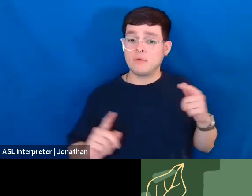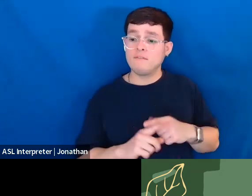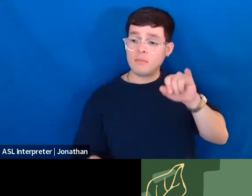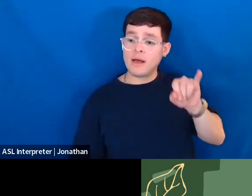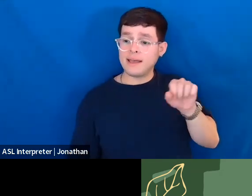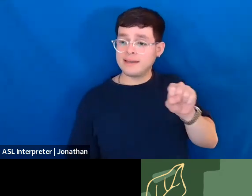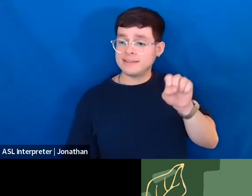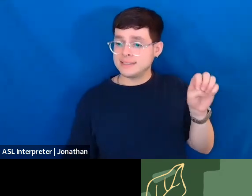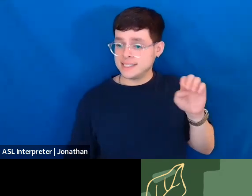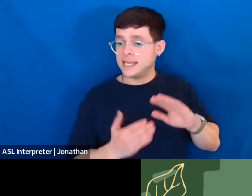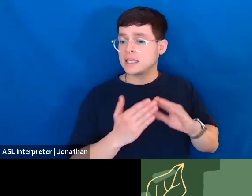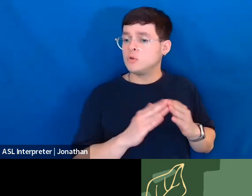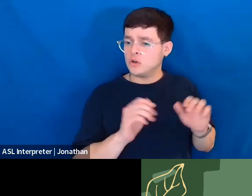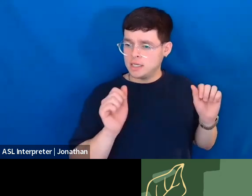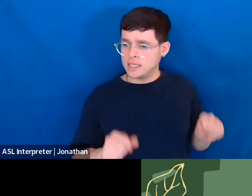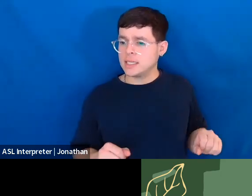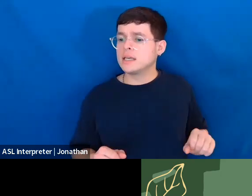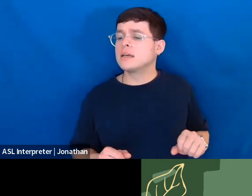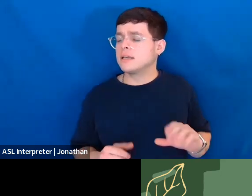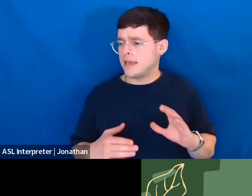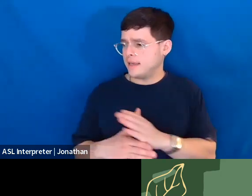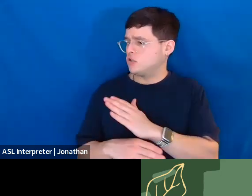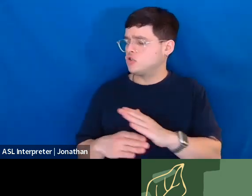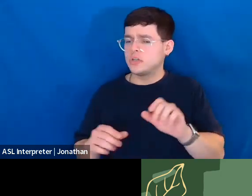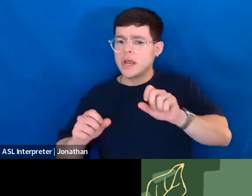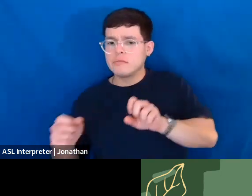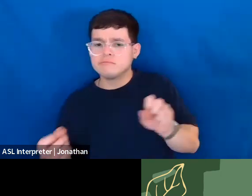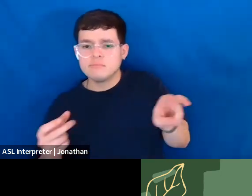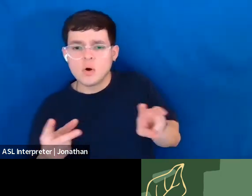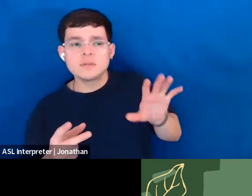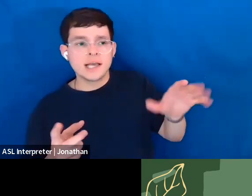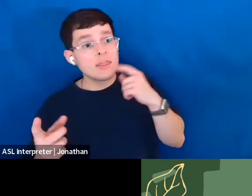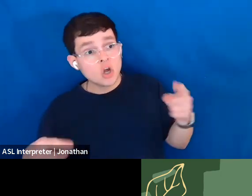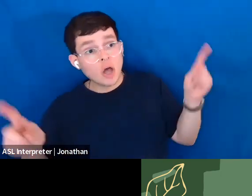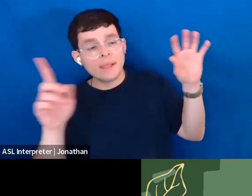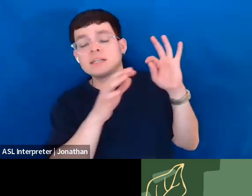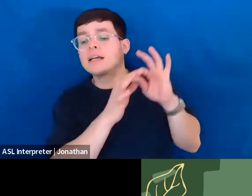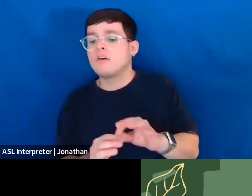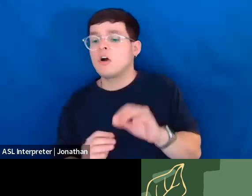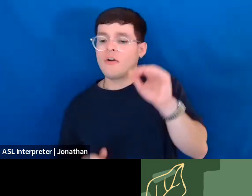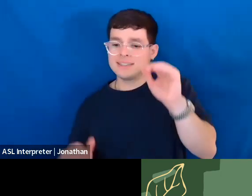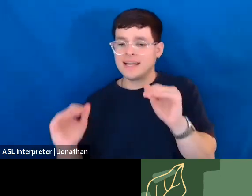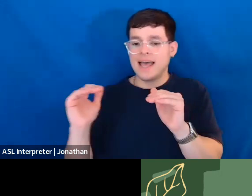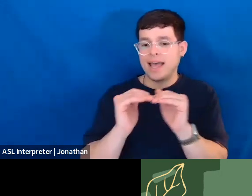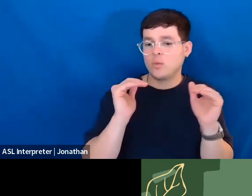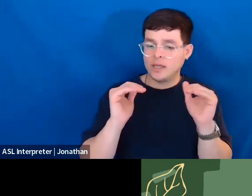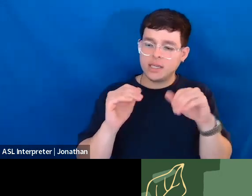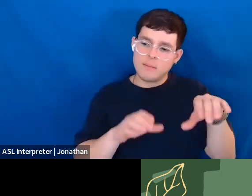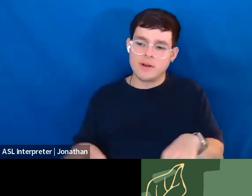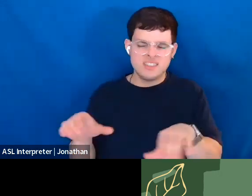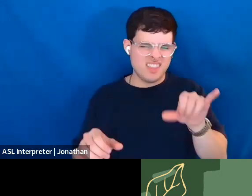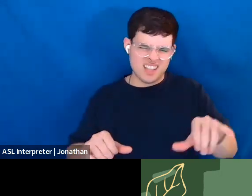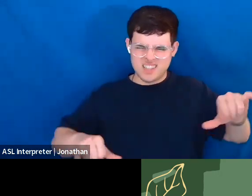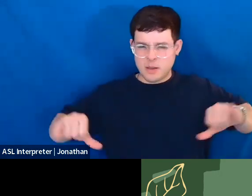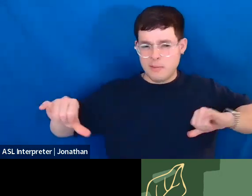can share their accomplishments in terms of equity practices, so thus the bragging portion.